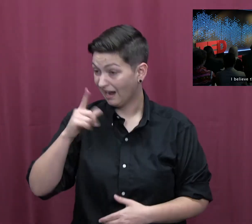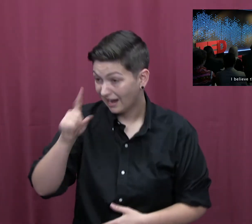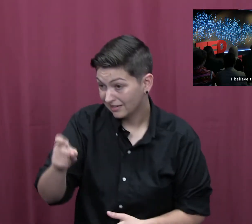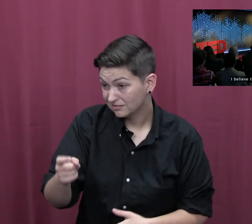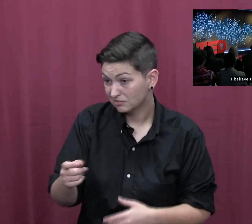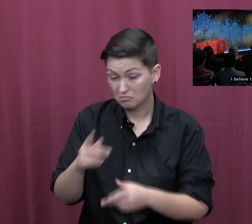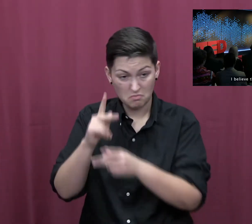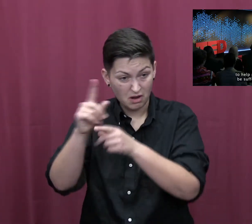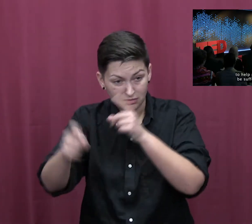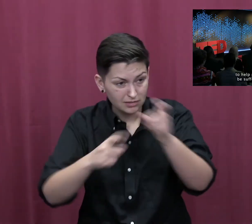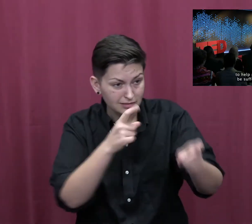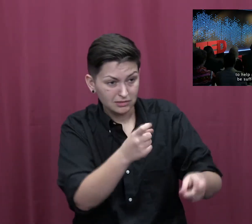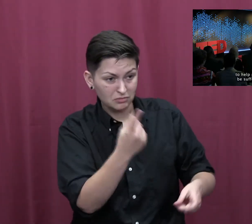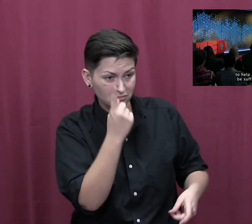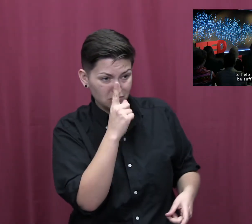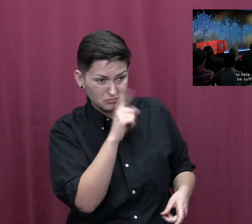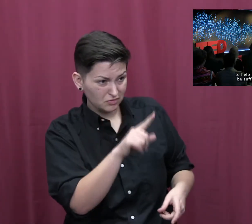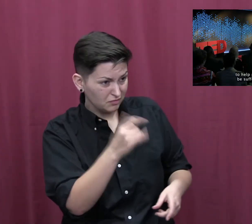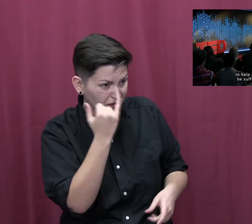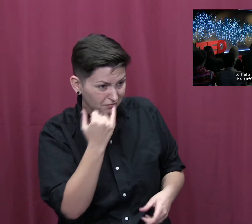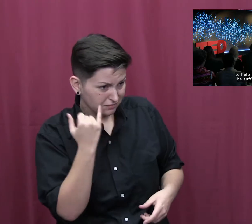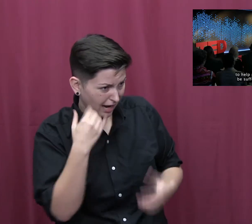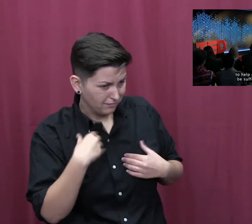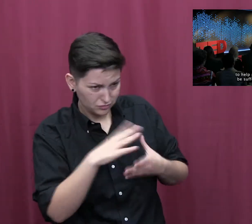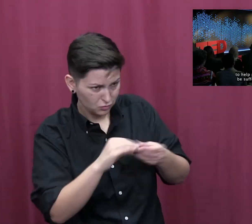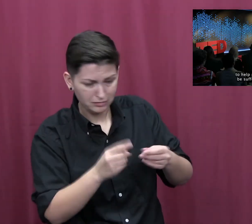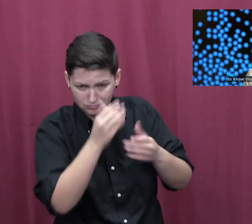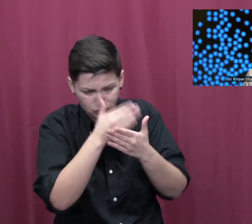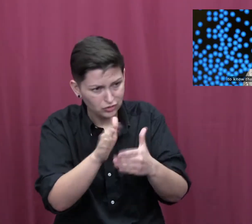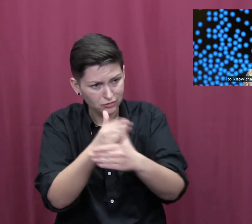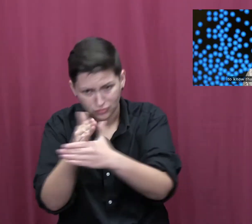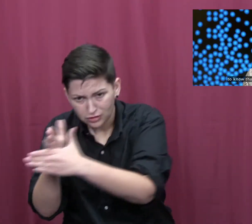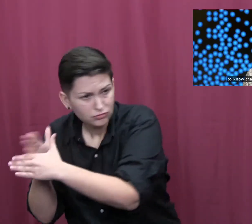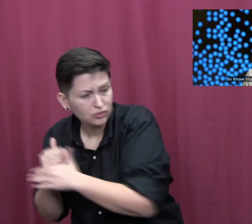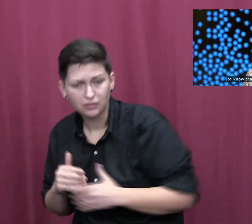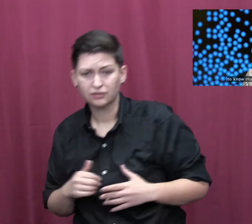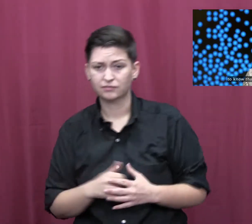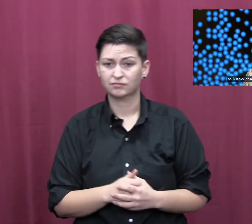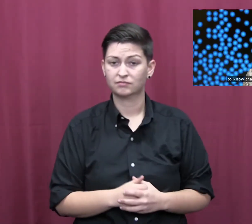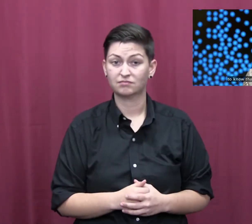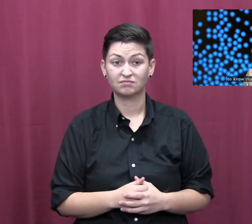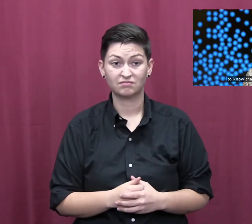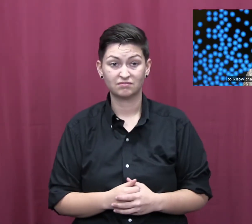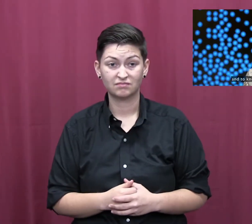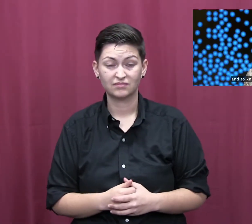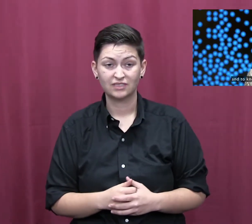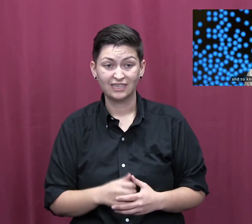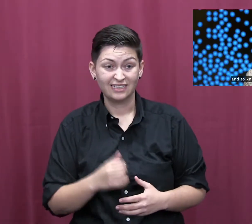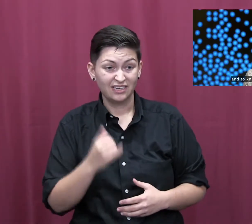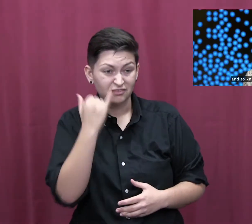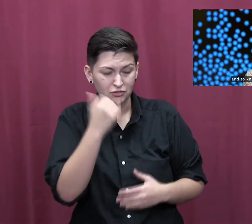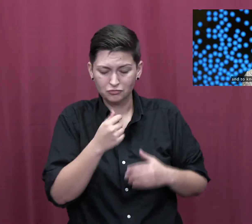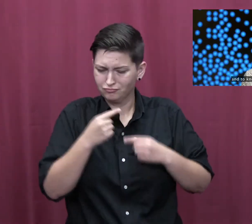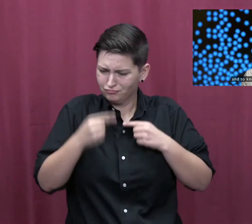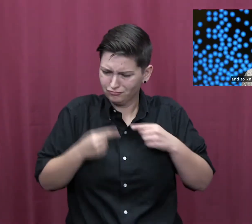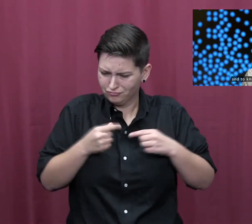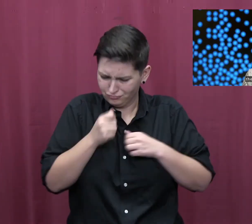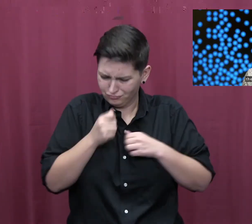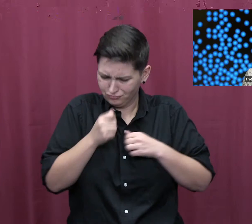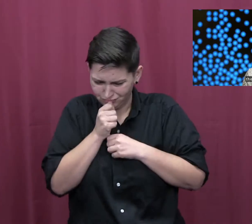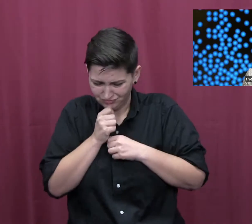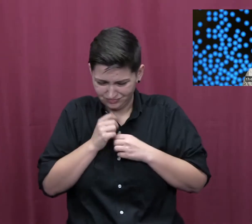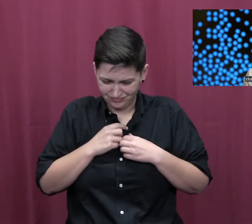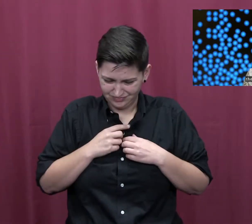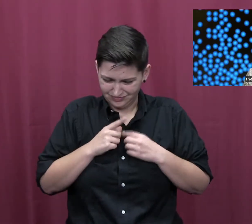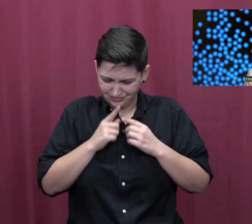believe that's what it takes to help people who may be suffering in silence to know that they are not alone, and to know that with help, they